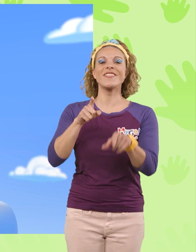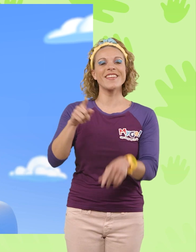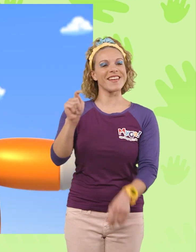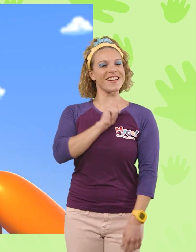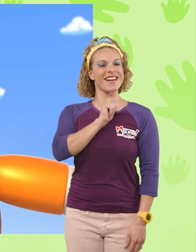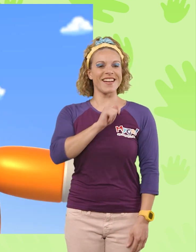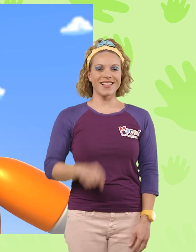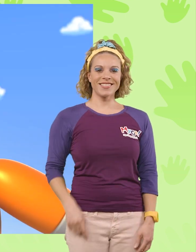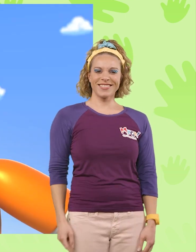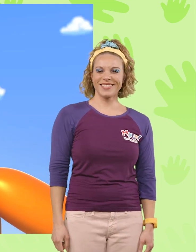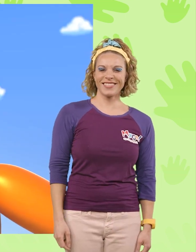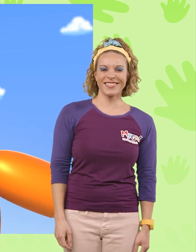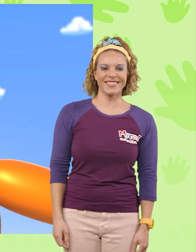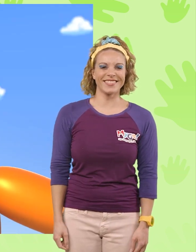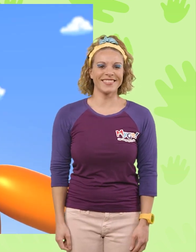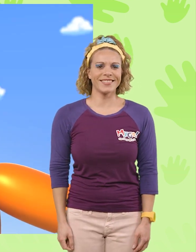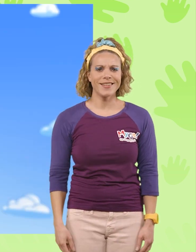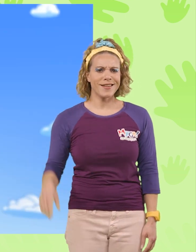answer tabs.